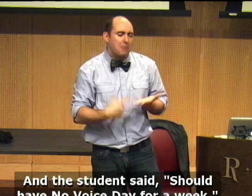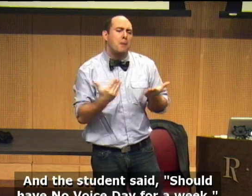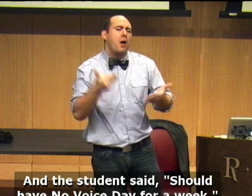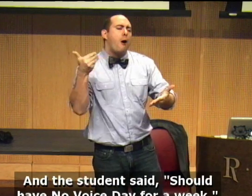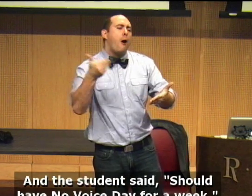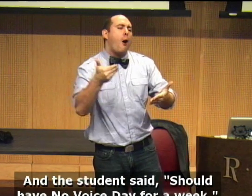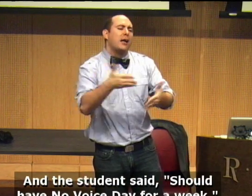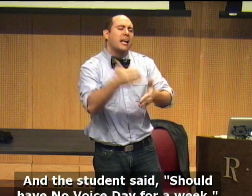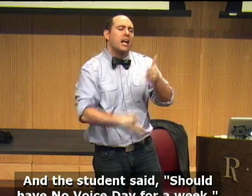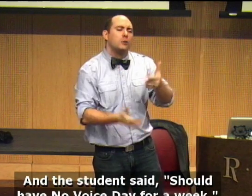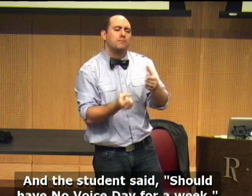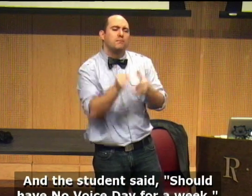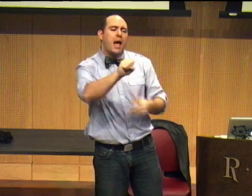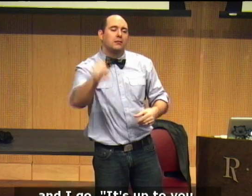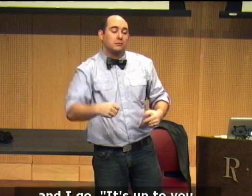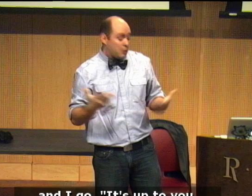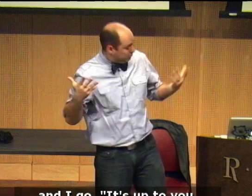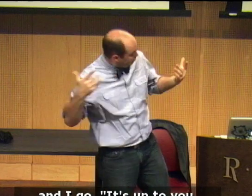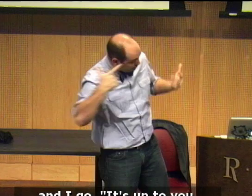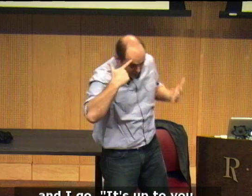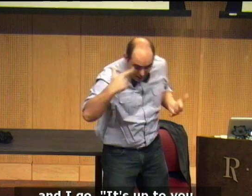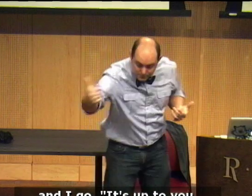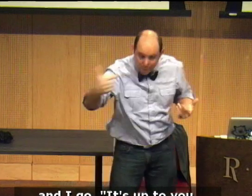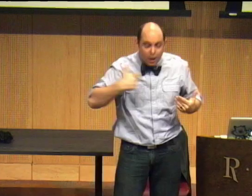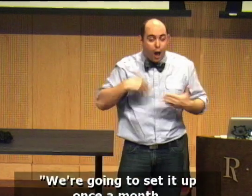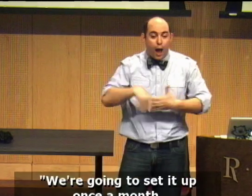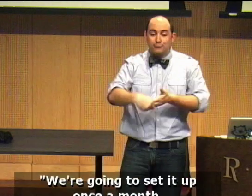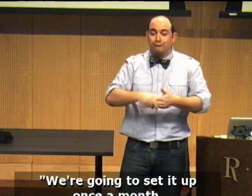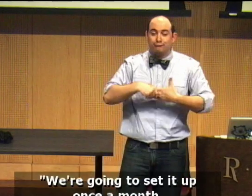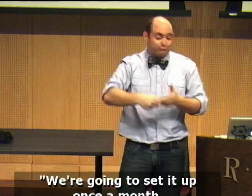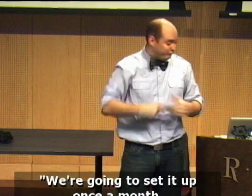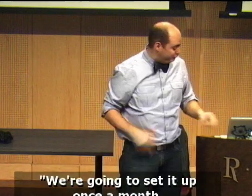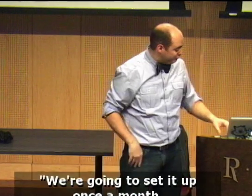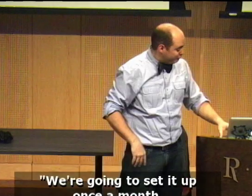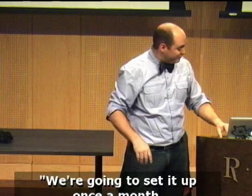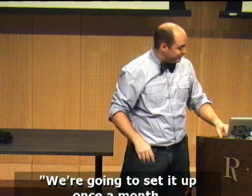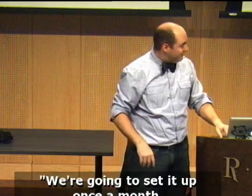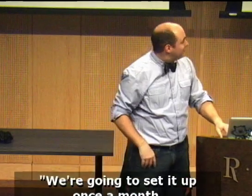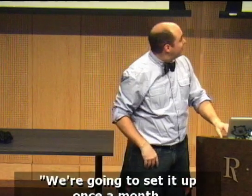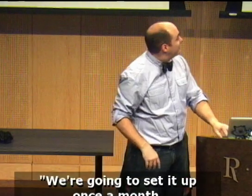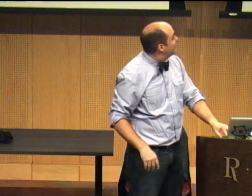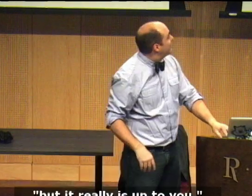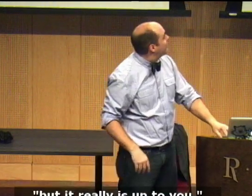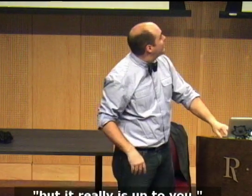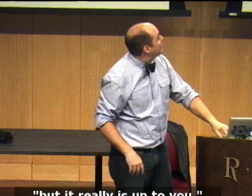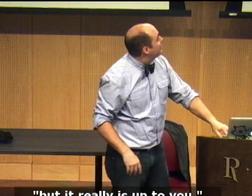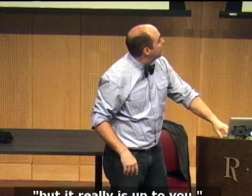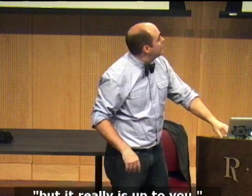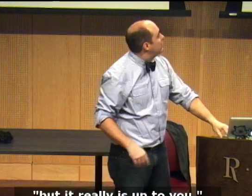have No Voice Day for a week. And I go, it's up to you. We're going to set it up once a month, but it really is up to